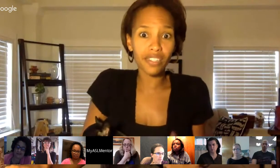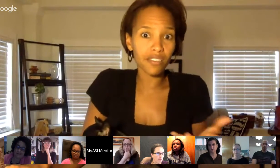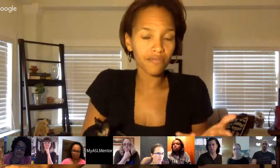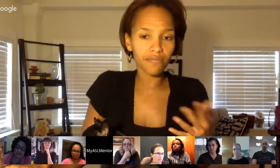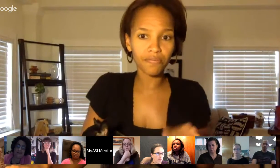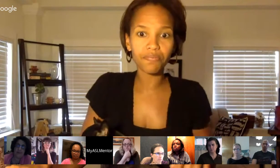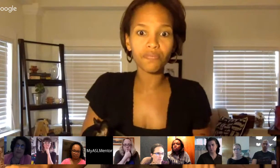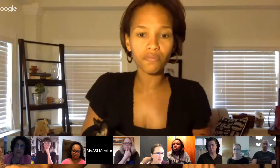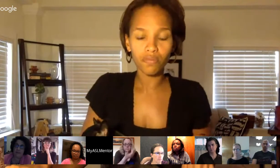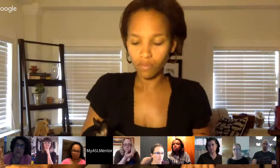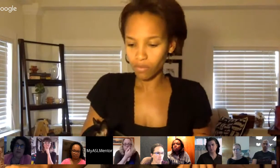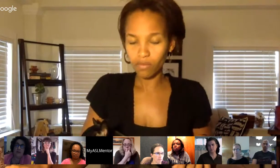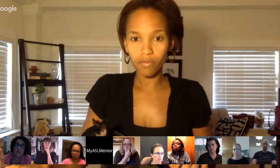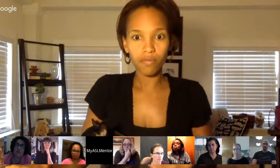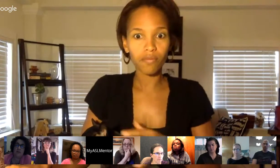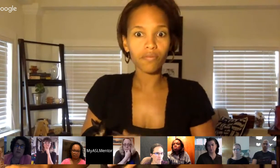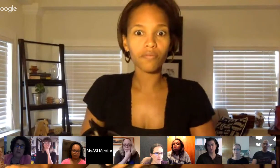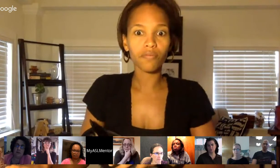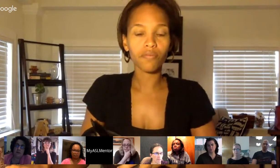Respect.